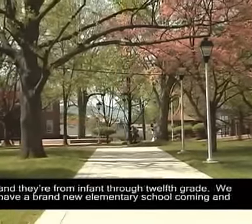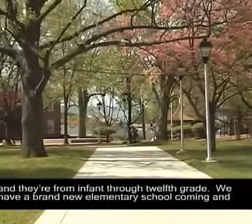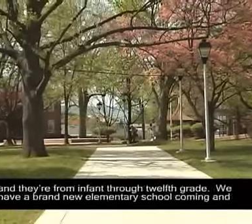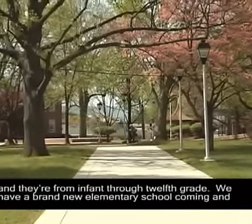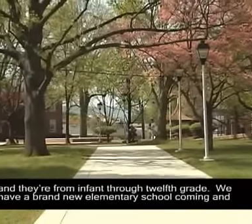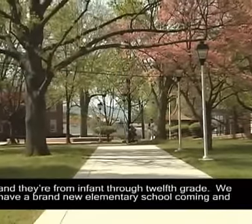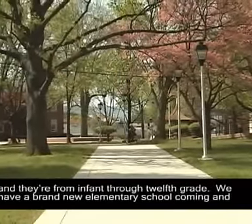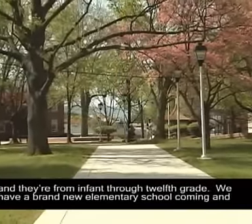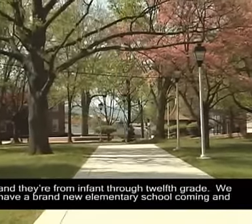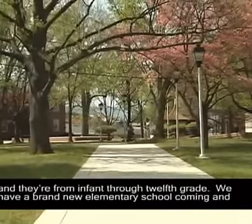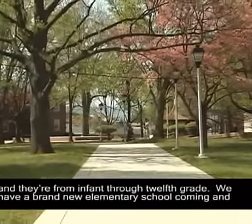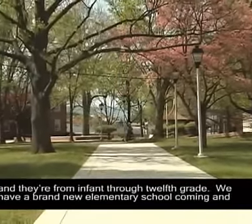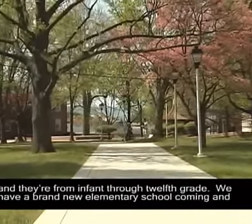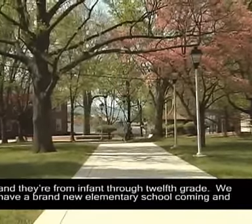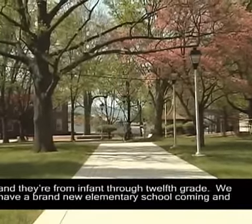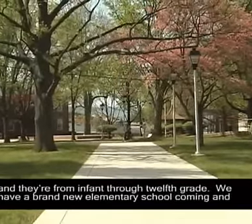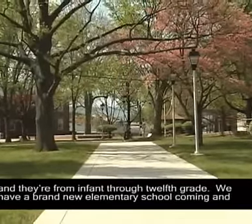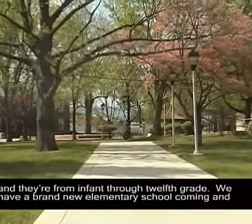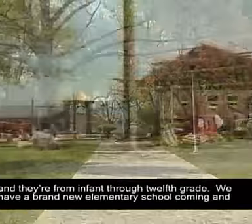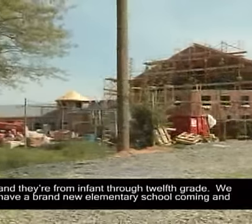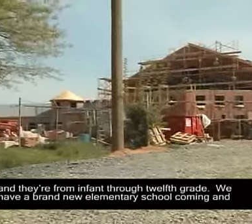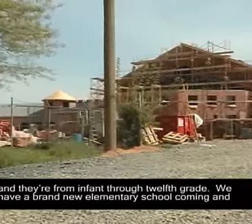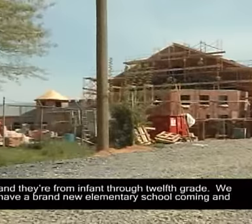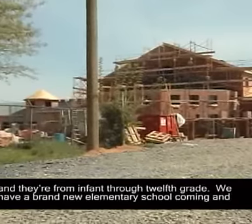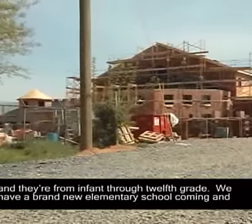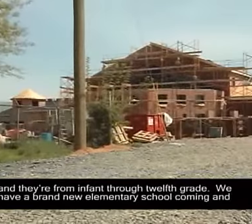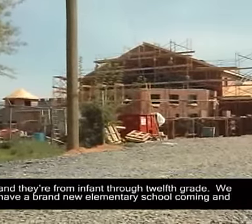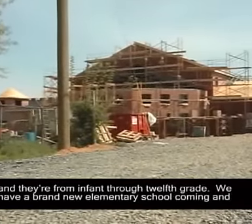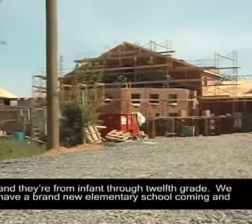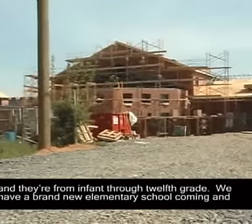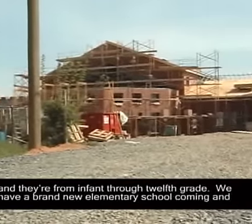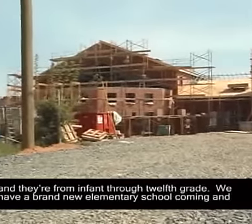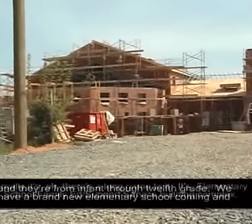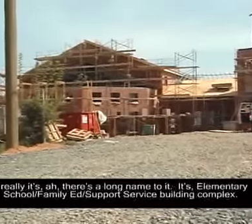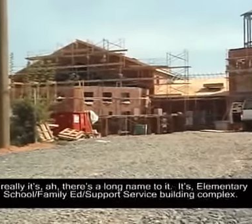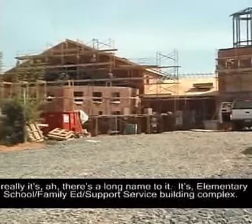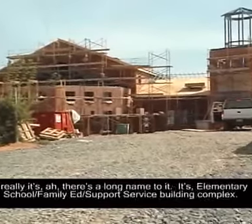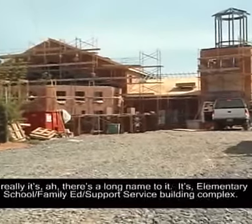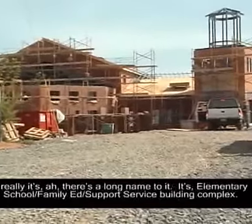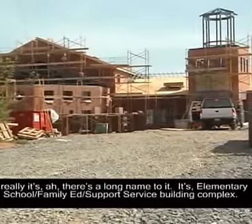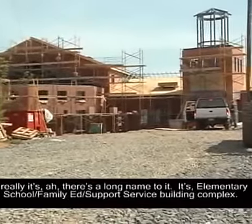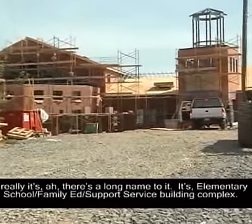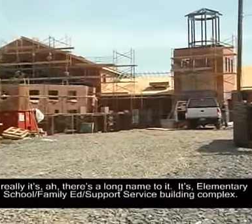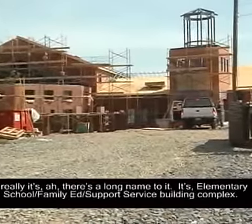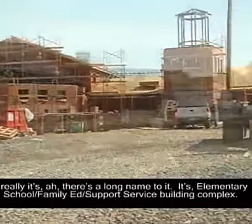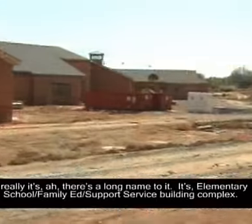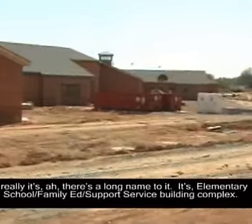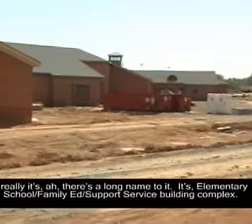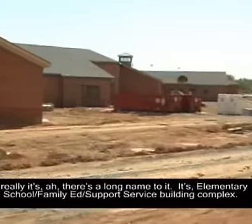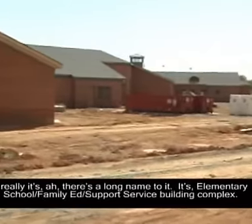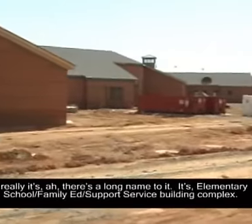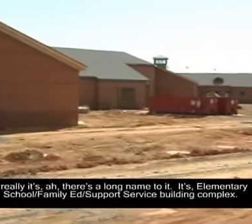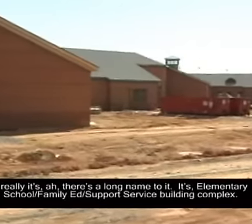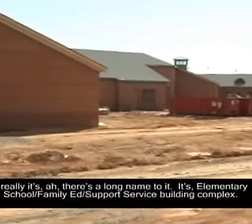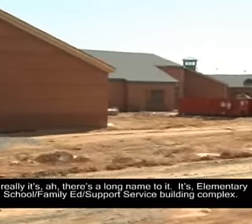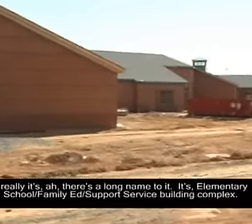and they're from infant through 12th grade. We have a brand new elementary school coming, and really there's a long